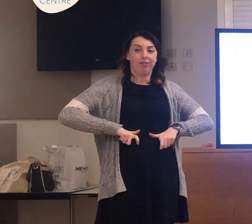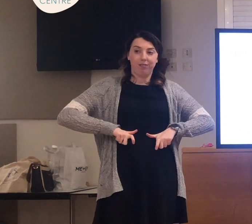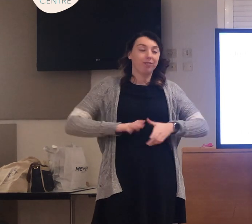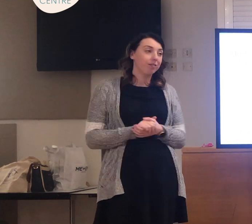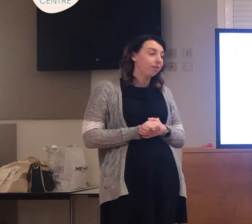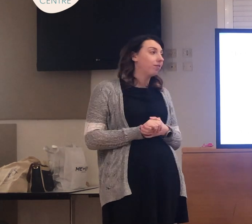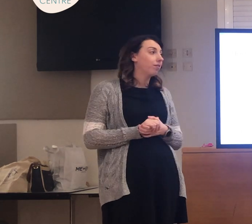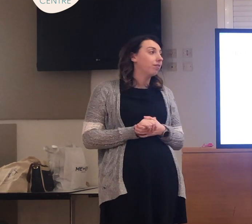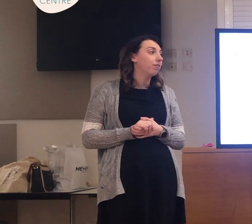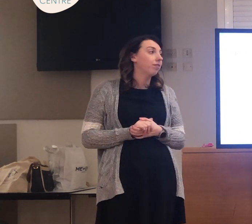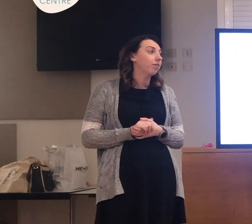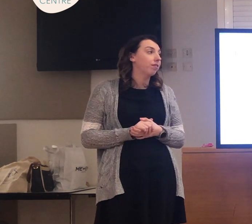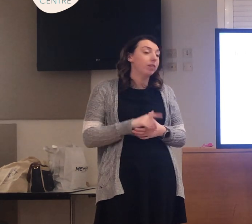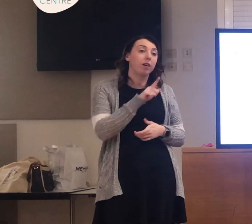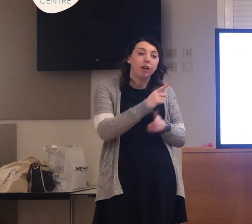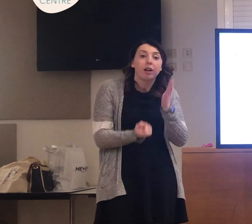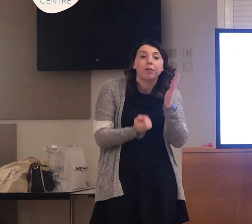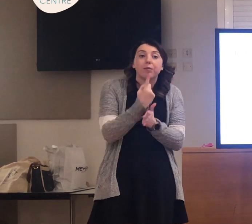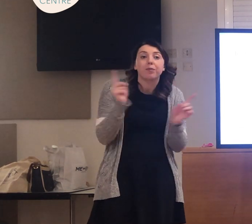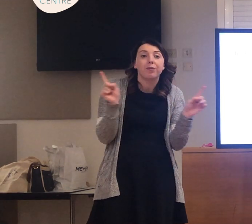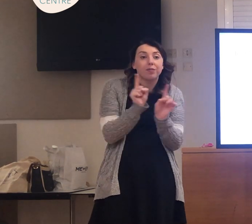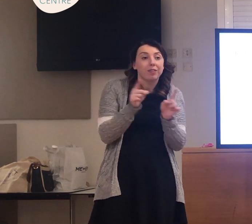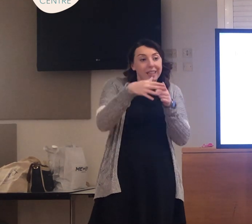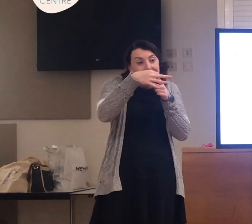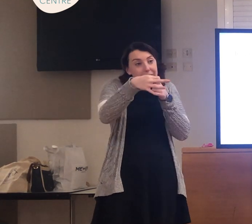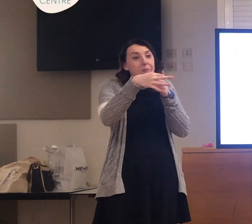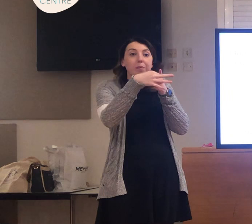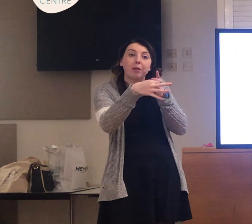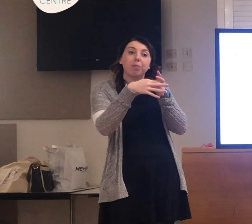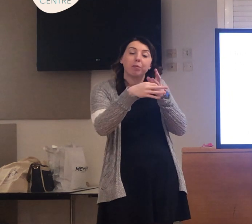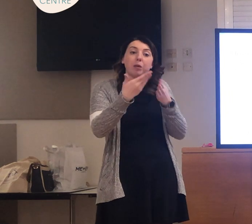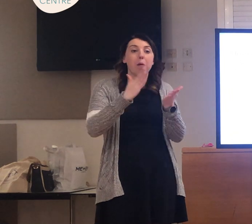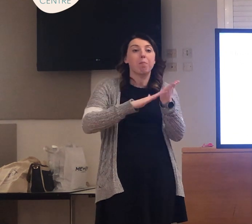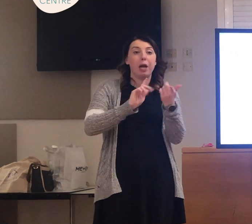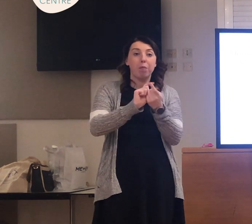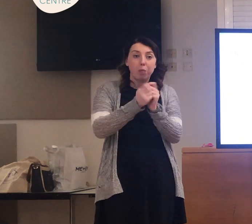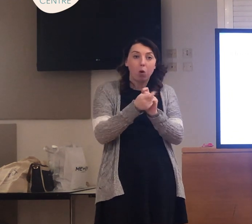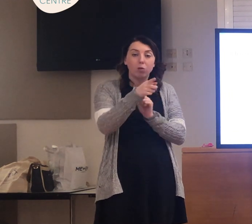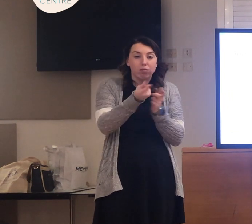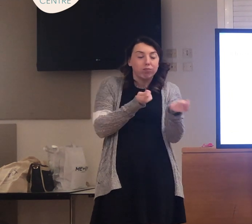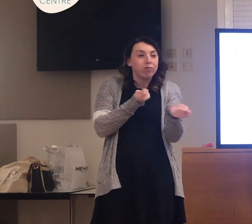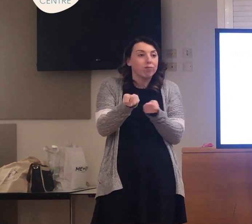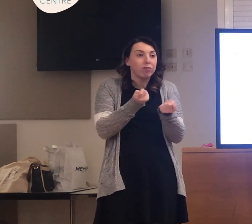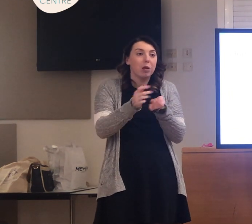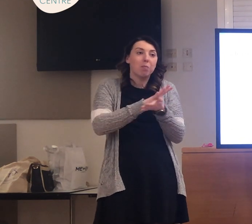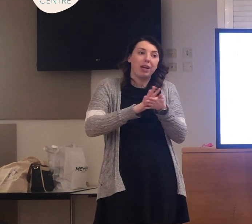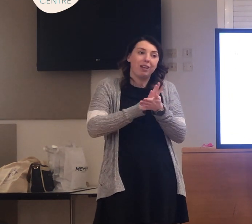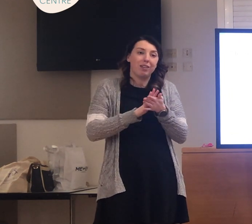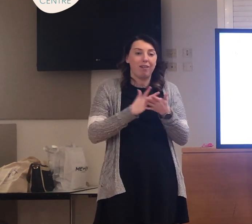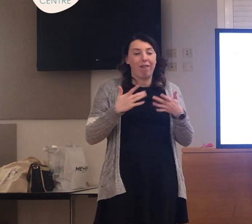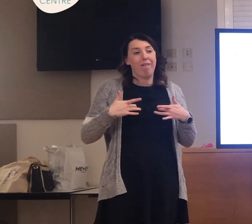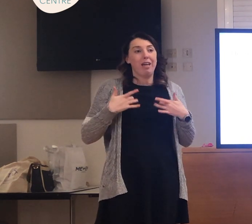The other things, though, that happens, all those symptoms you might have to deal with can leave you feeling rotten.